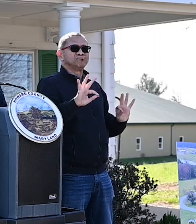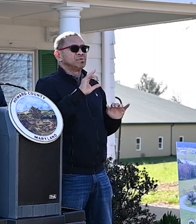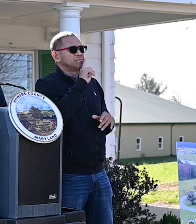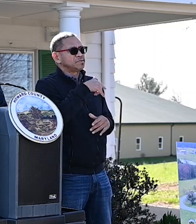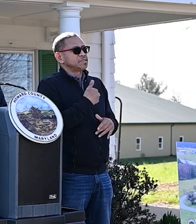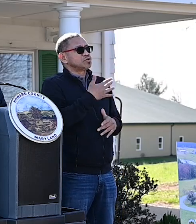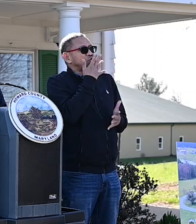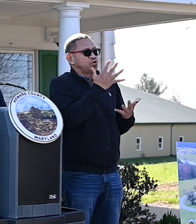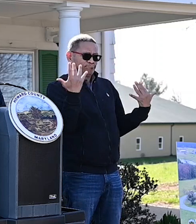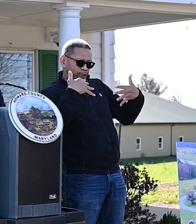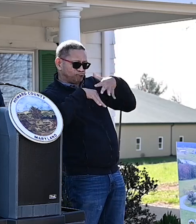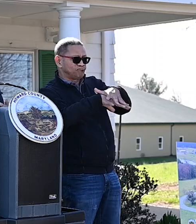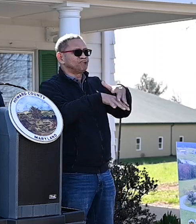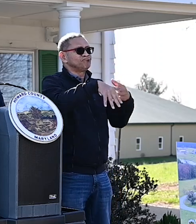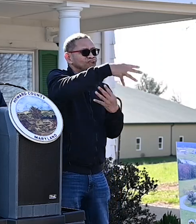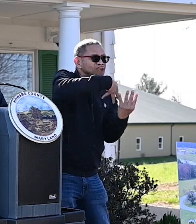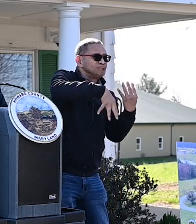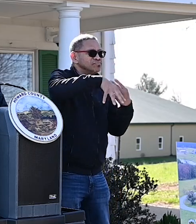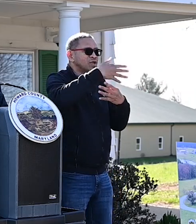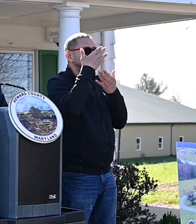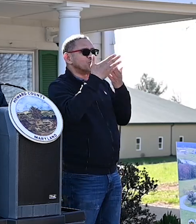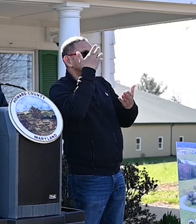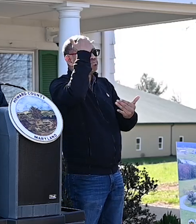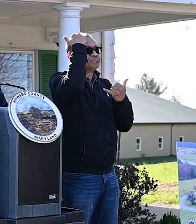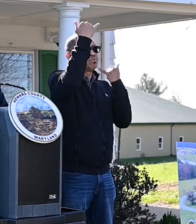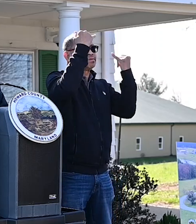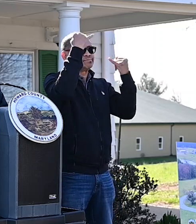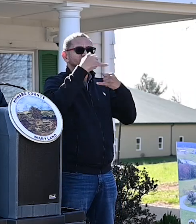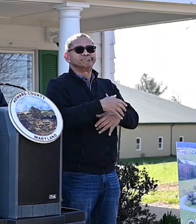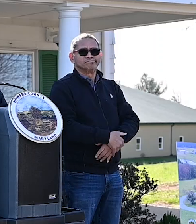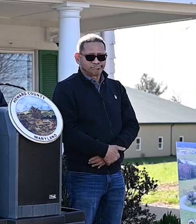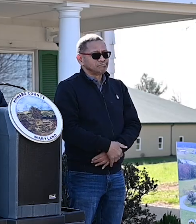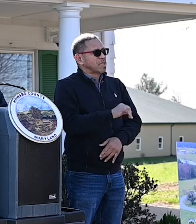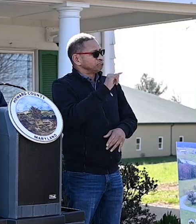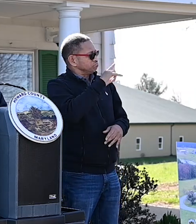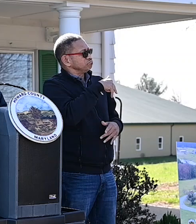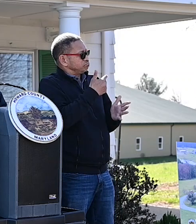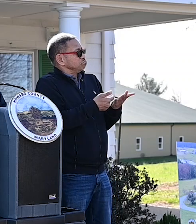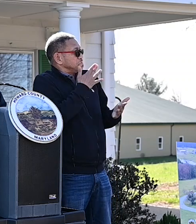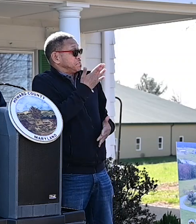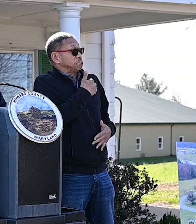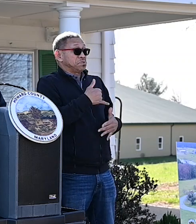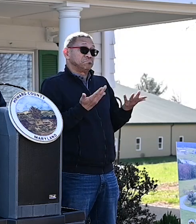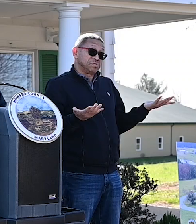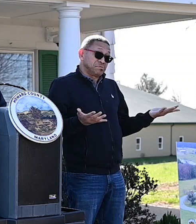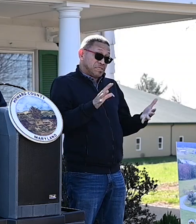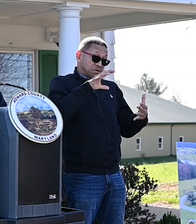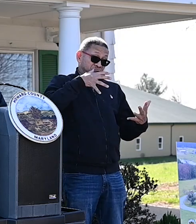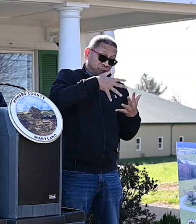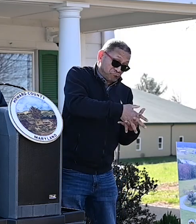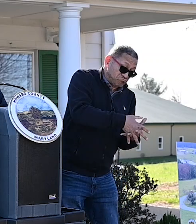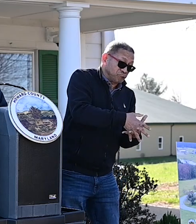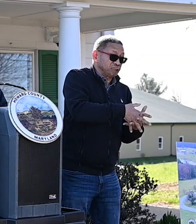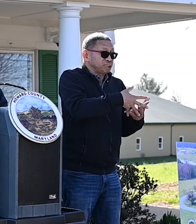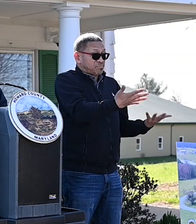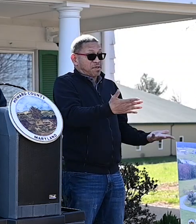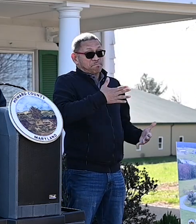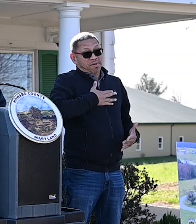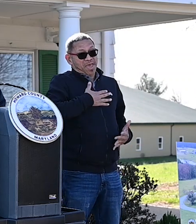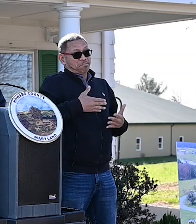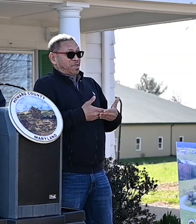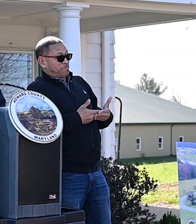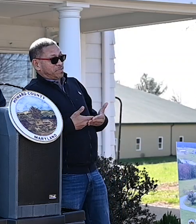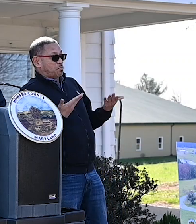creates synergies and collaboration and new ideas. And this will also be the anchor for my